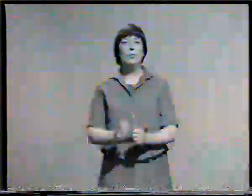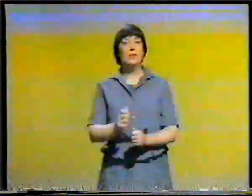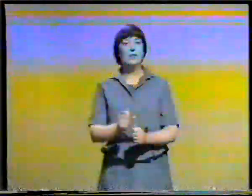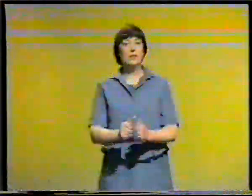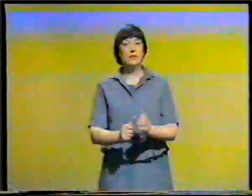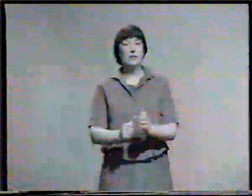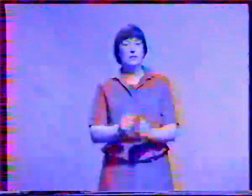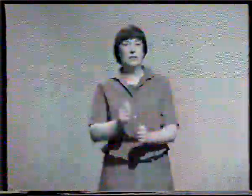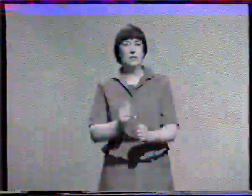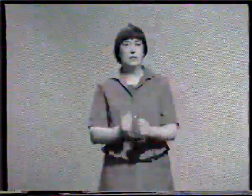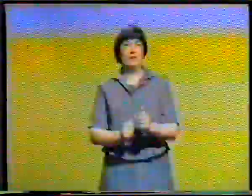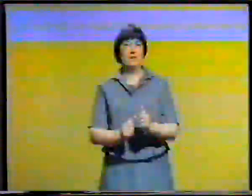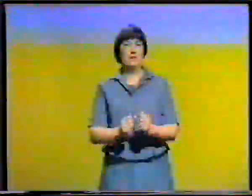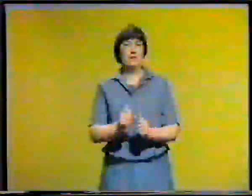Milk.